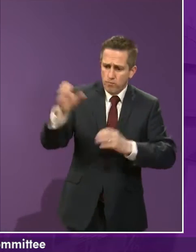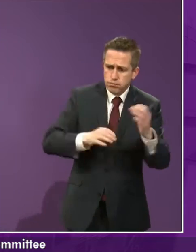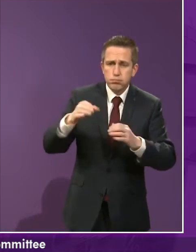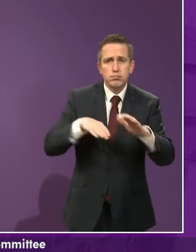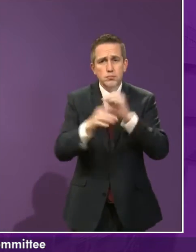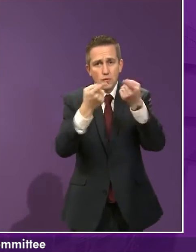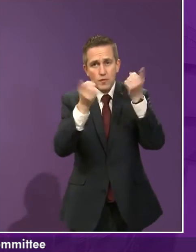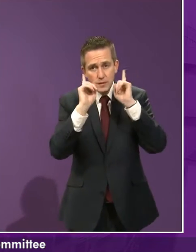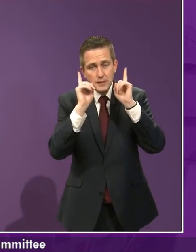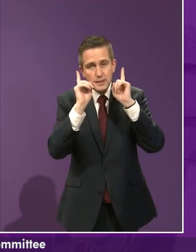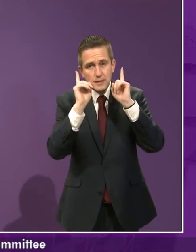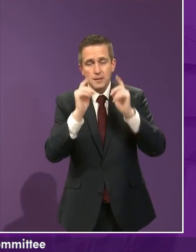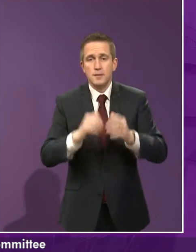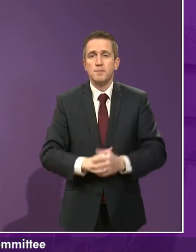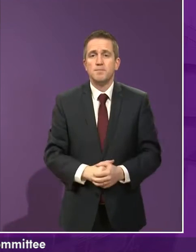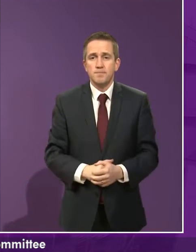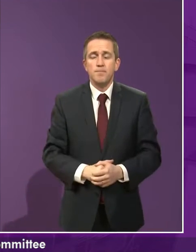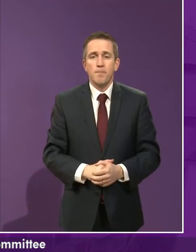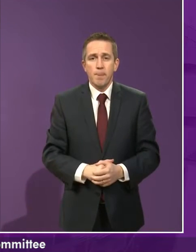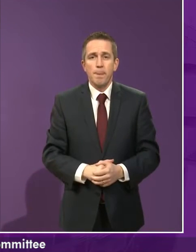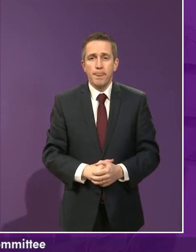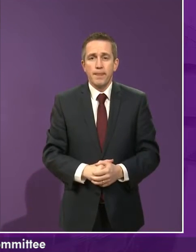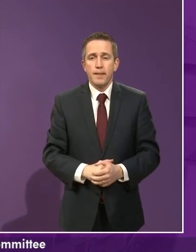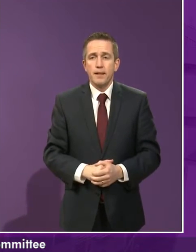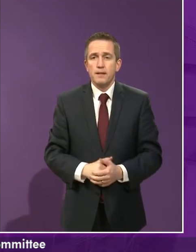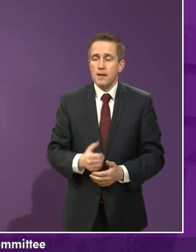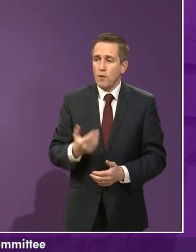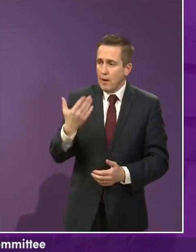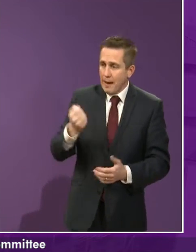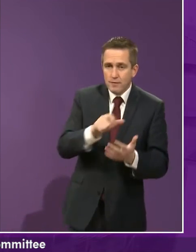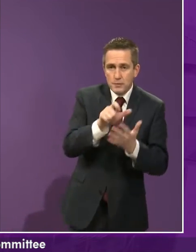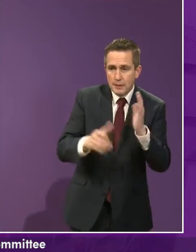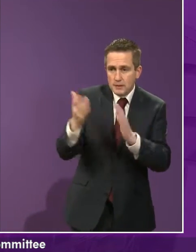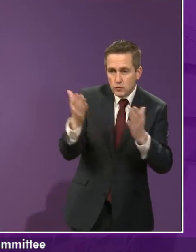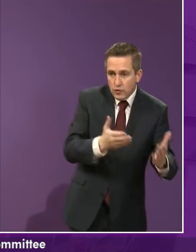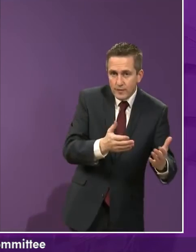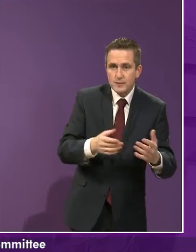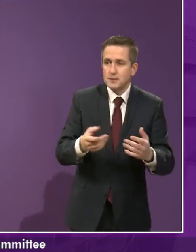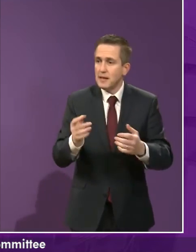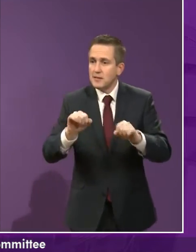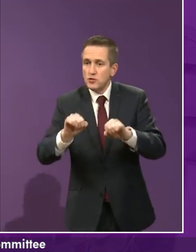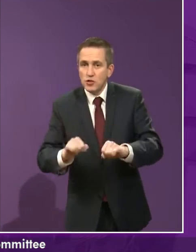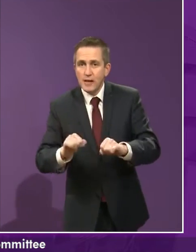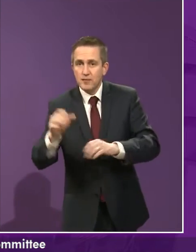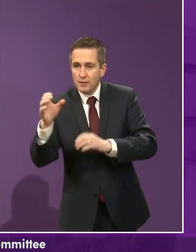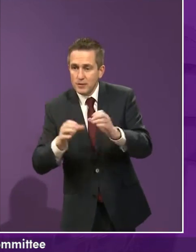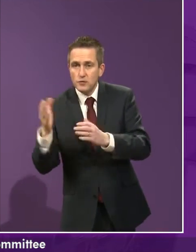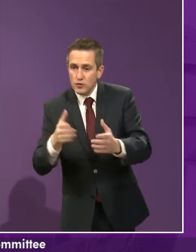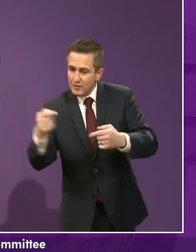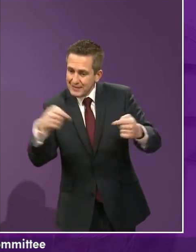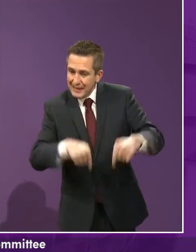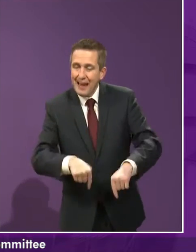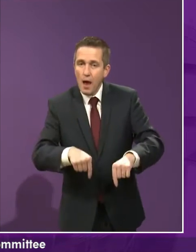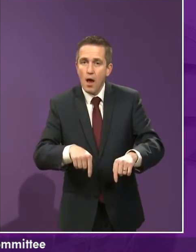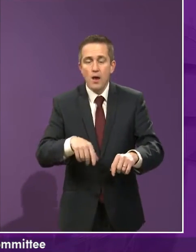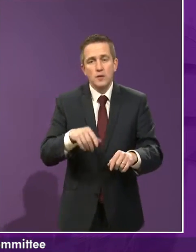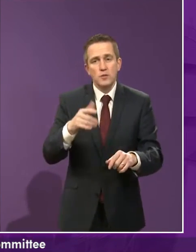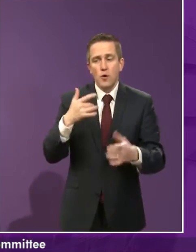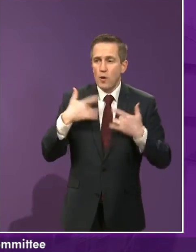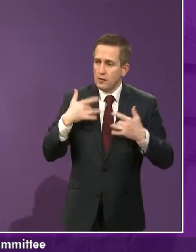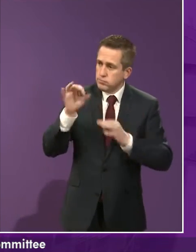we have the chairs of the admissions and disability services, so general questions about the whole service